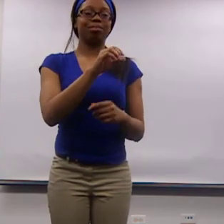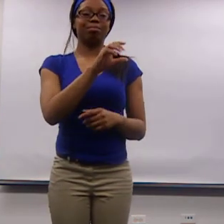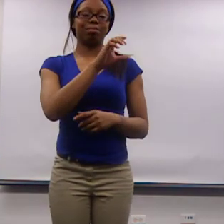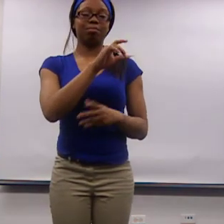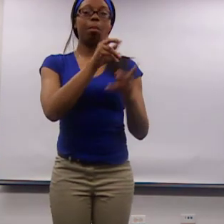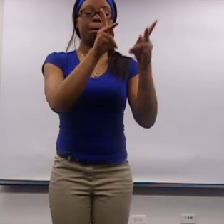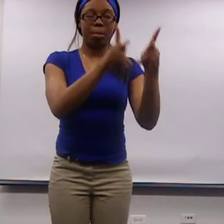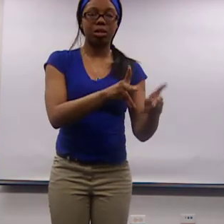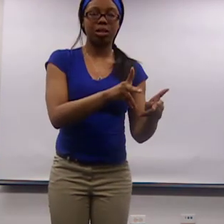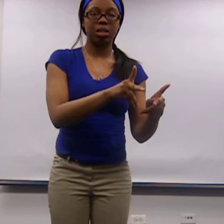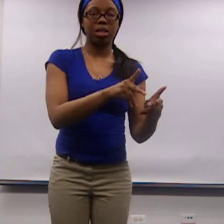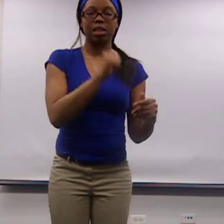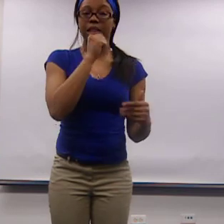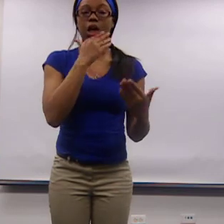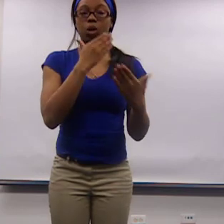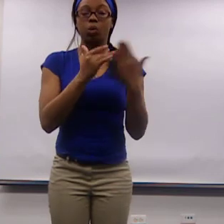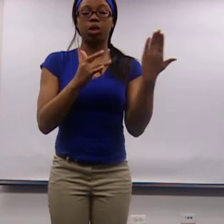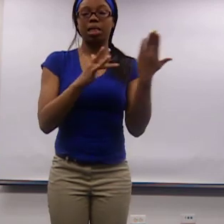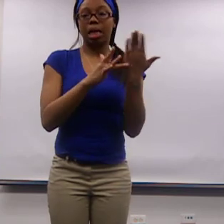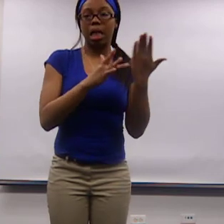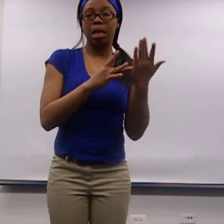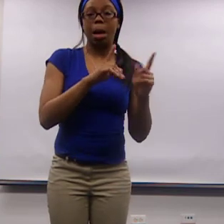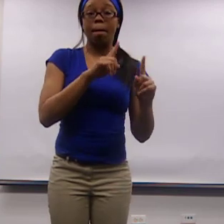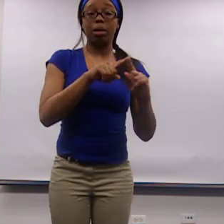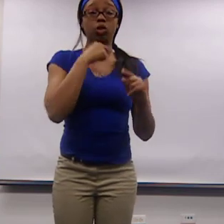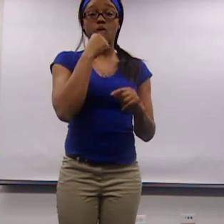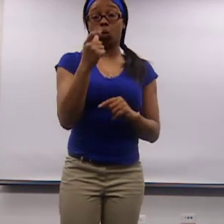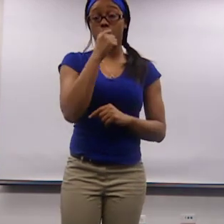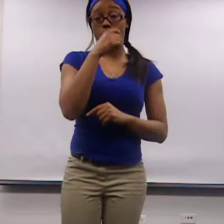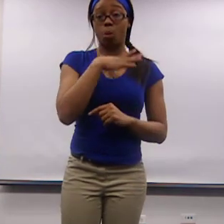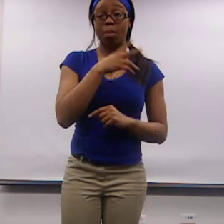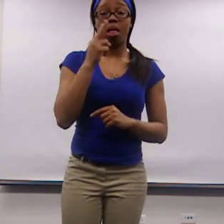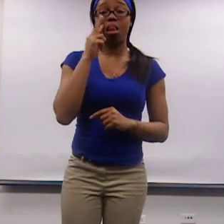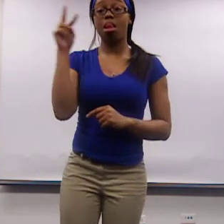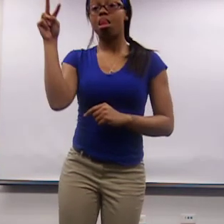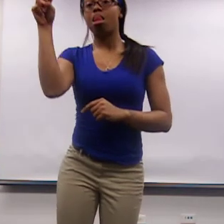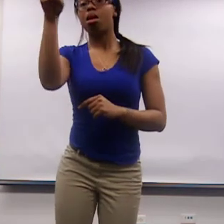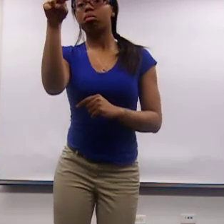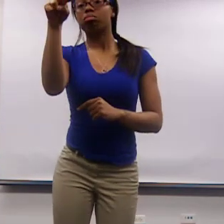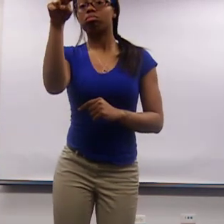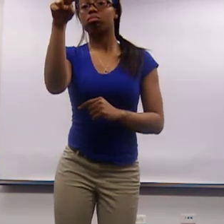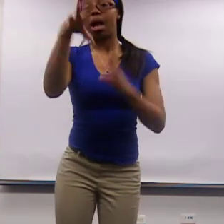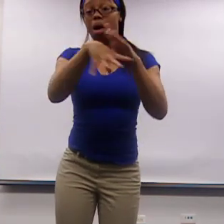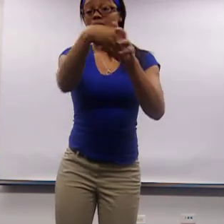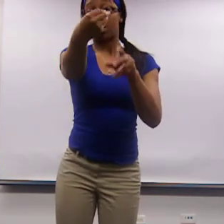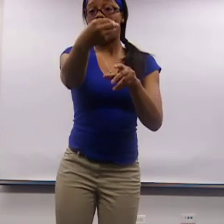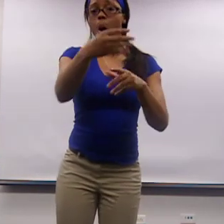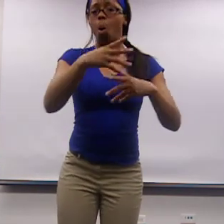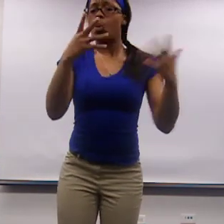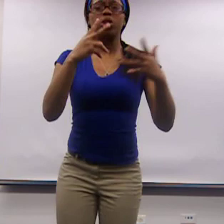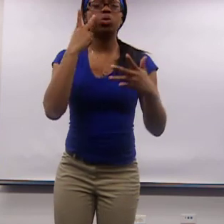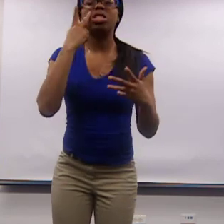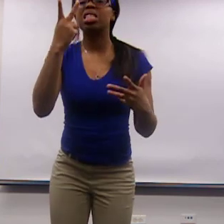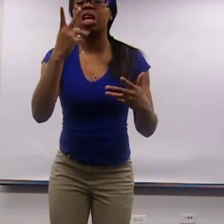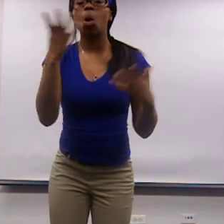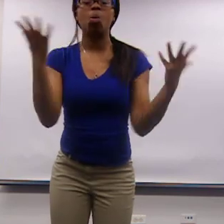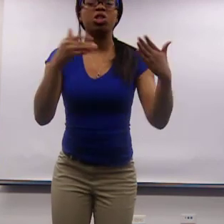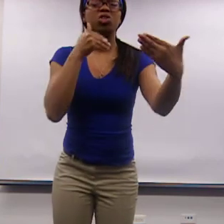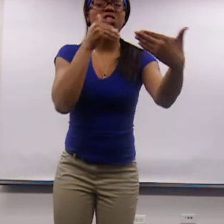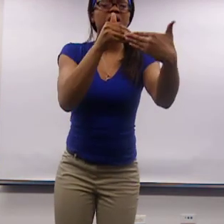not technology. She told the woman to look outside. What do you see? What are you near? I'm on an army barrack.